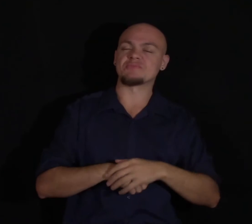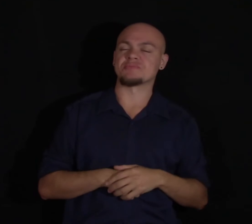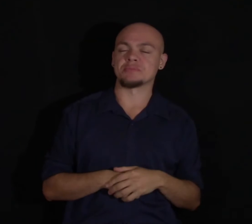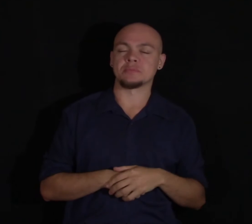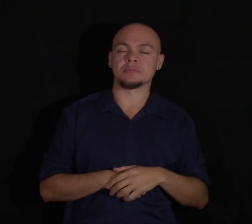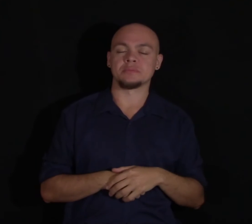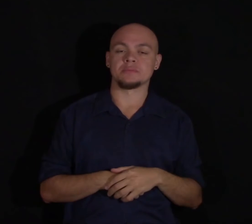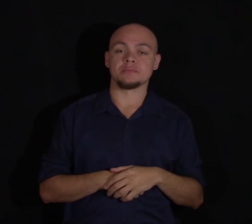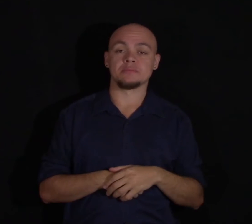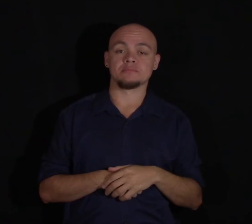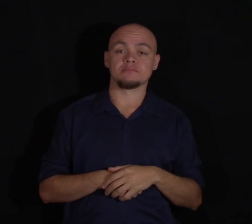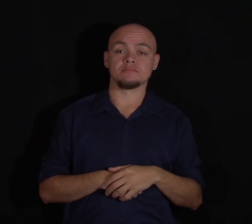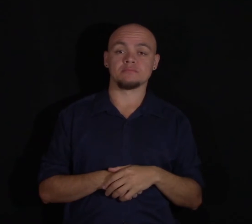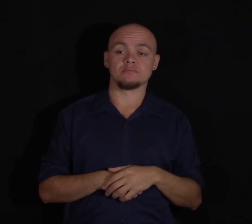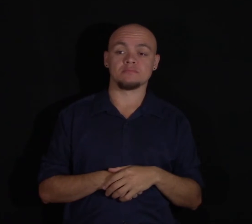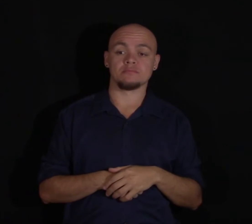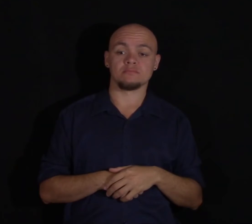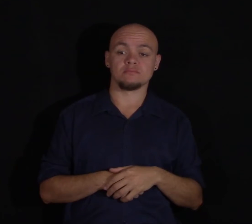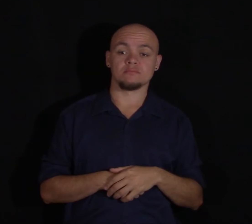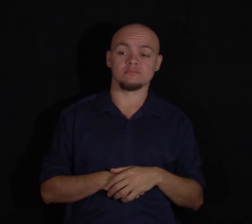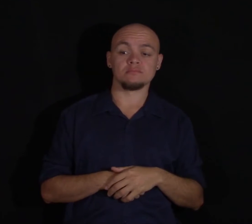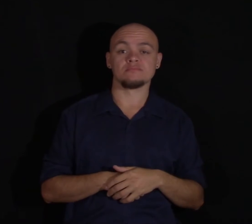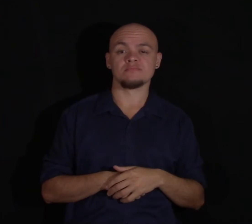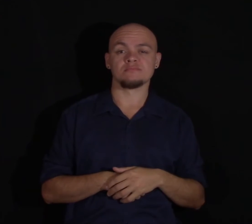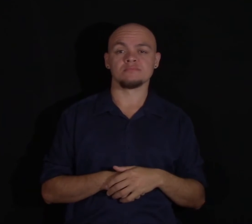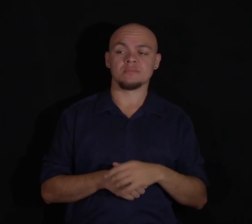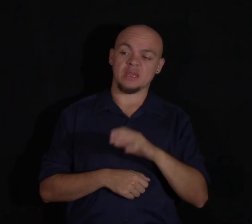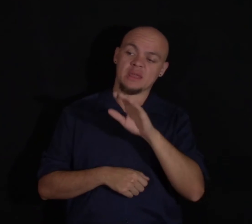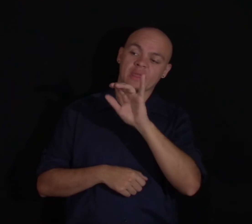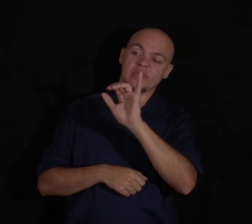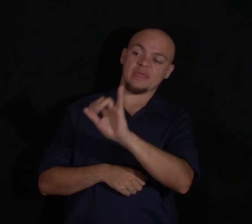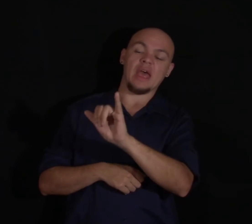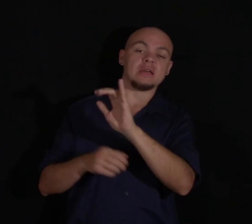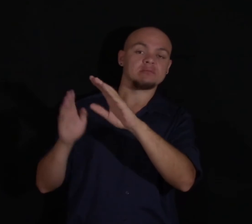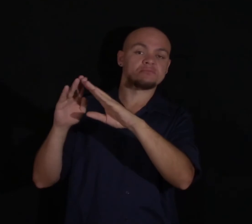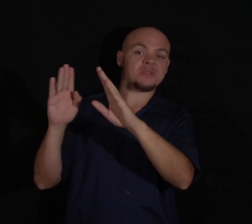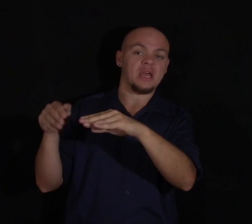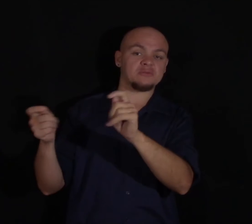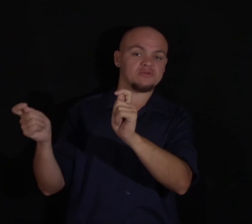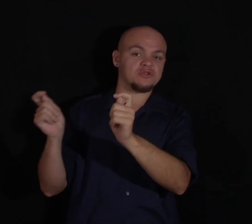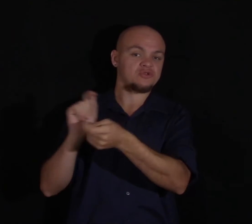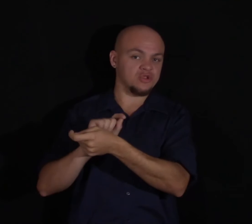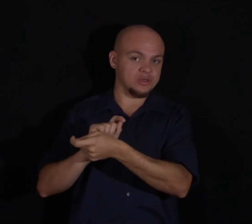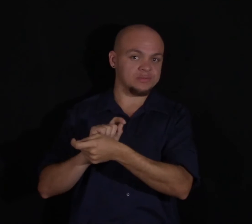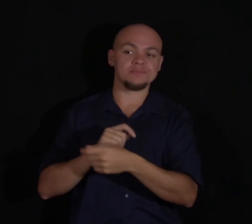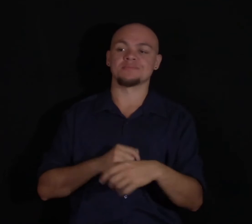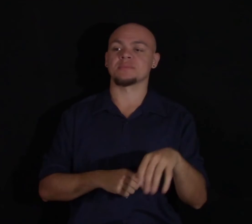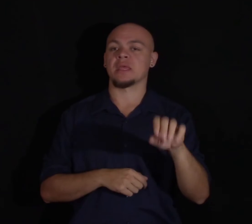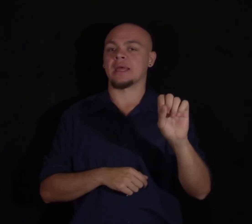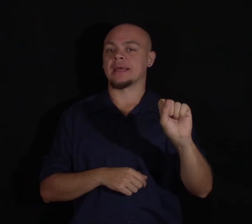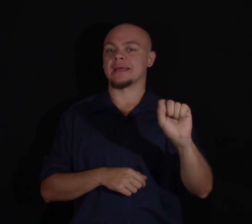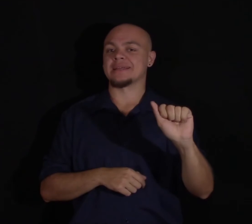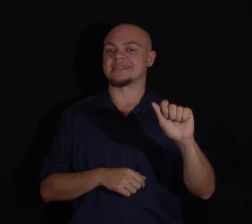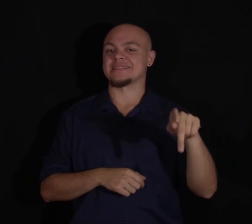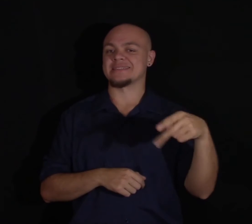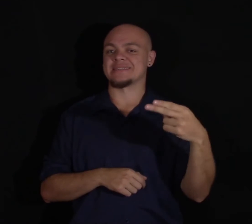Several changes in the meantime took place in the cottage. The presence of Safie diffused happiness among its